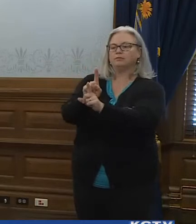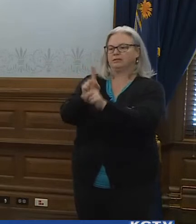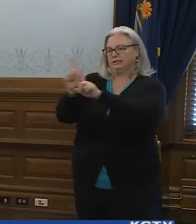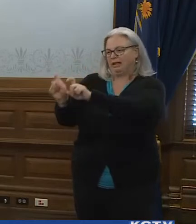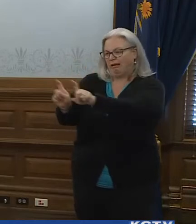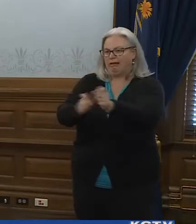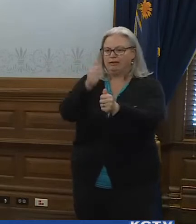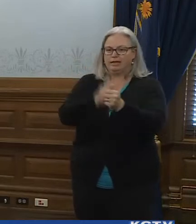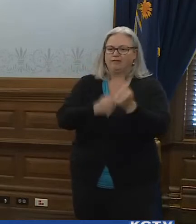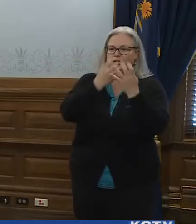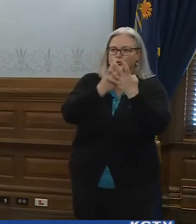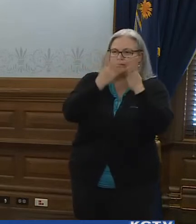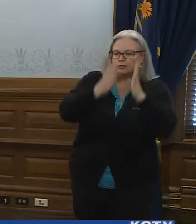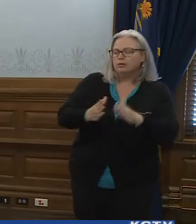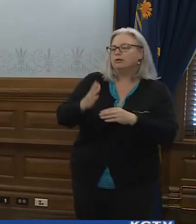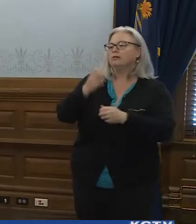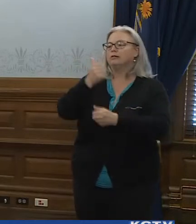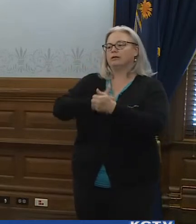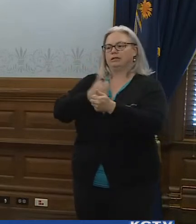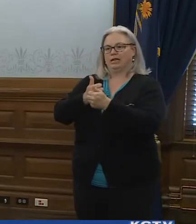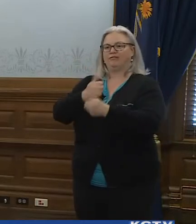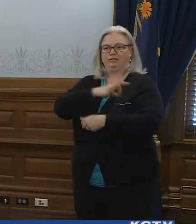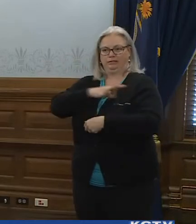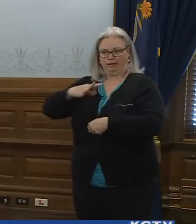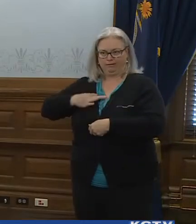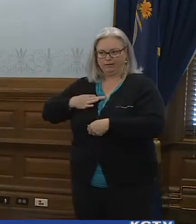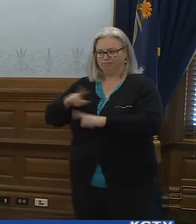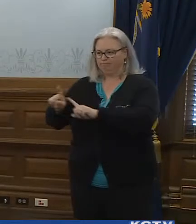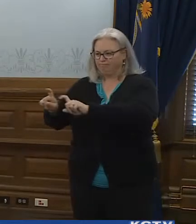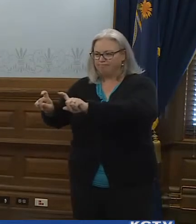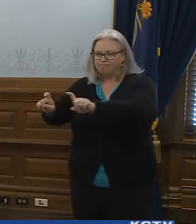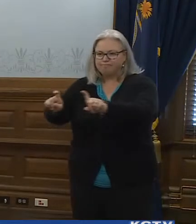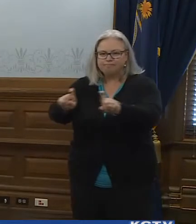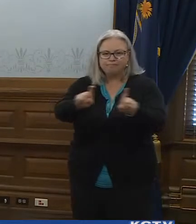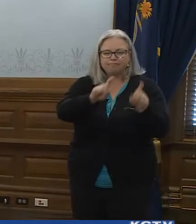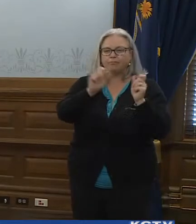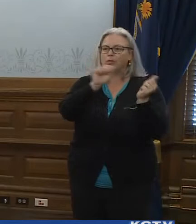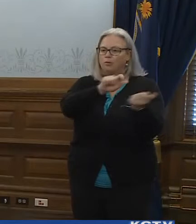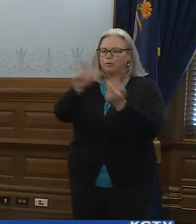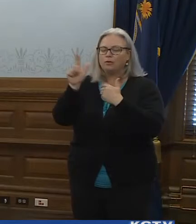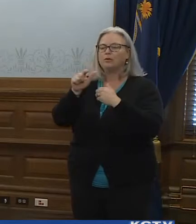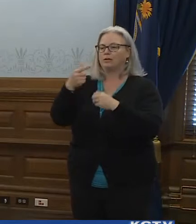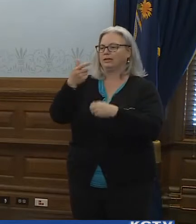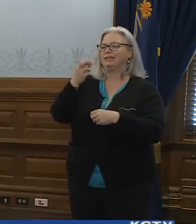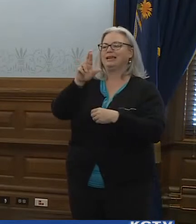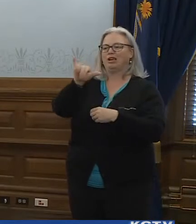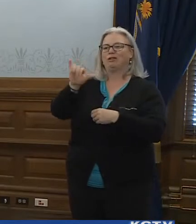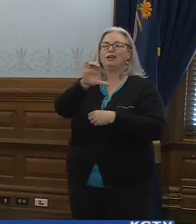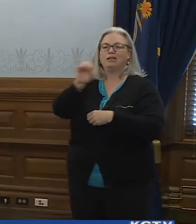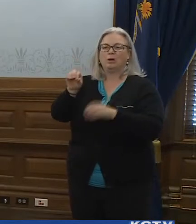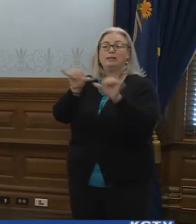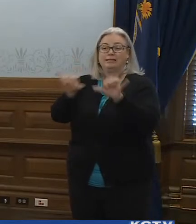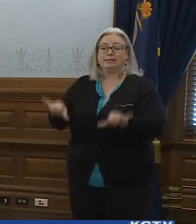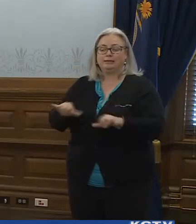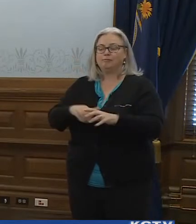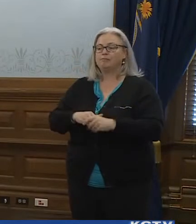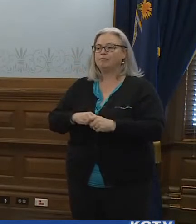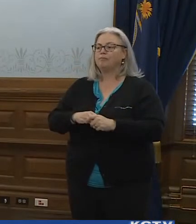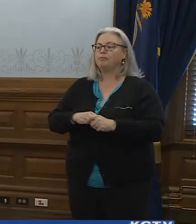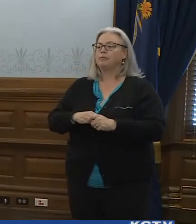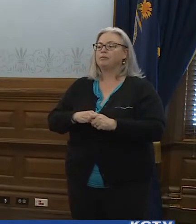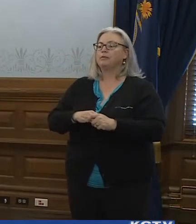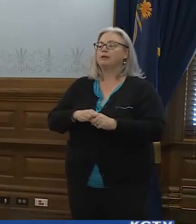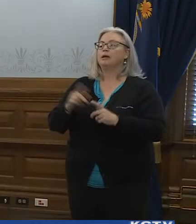every offender and every one of the staff in the Geary County system. And